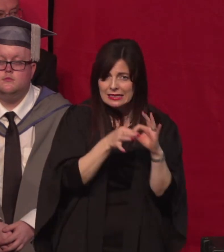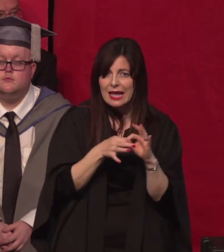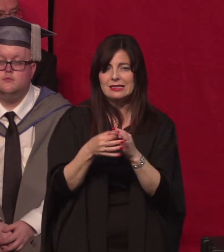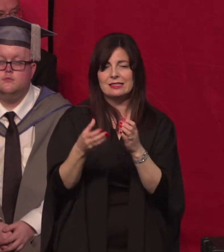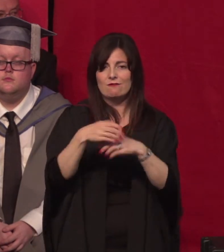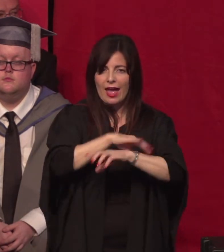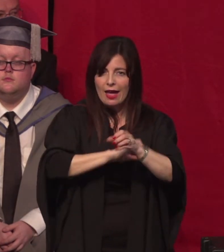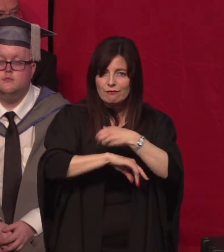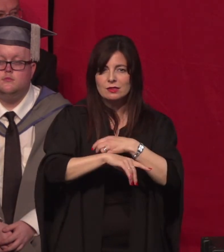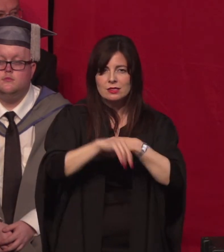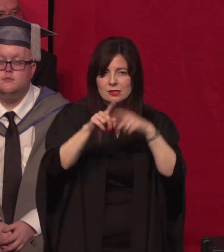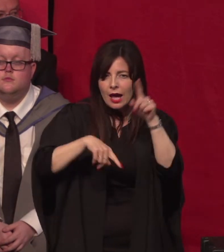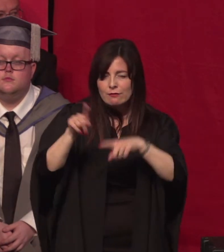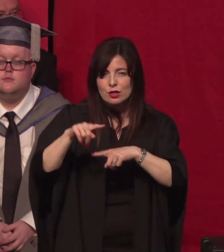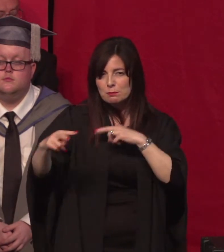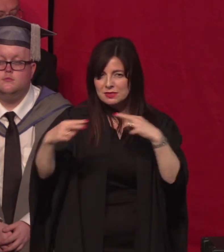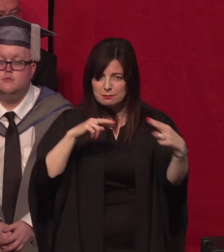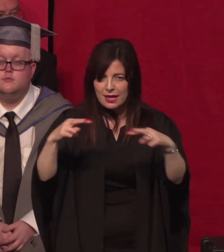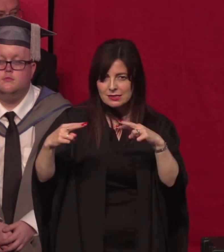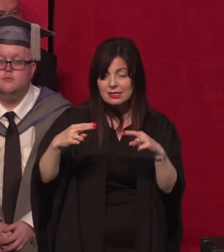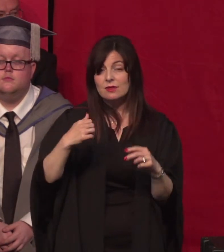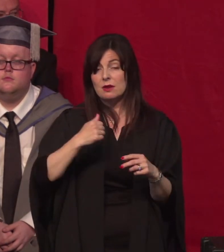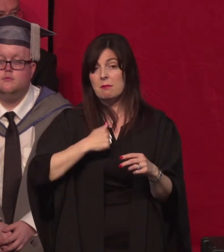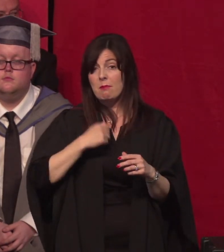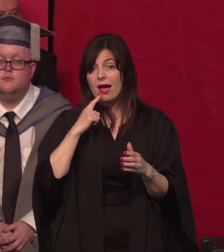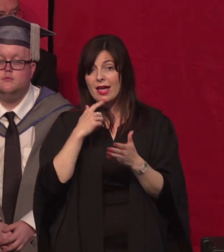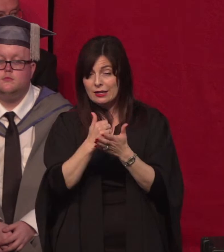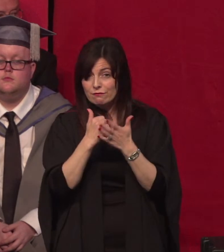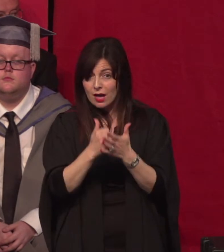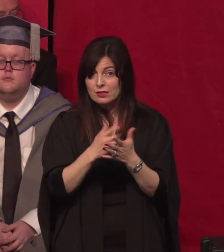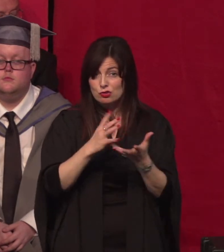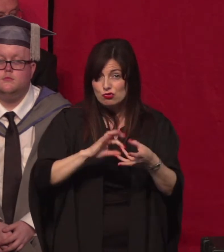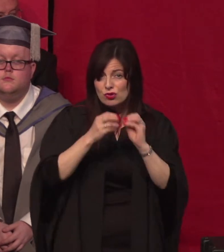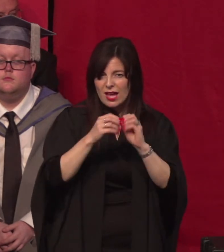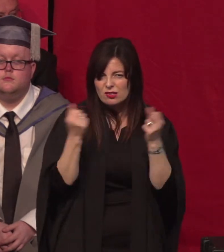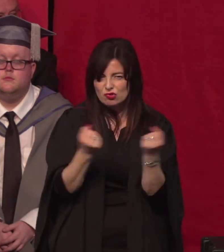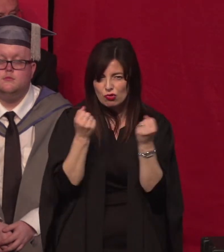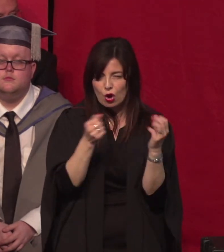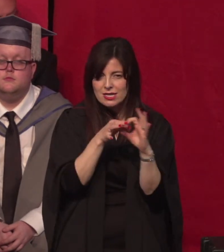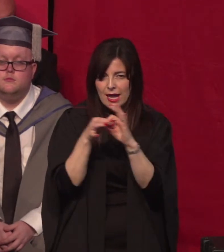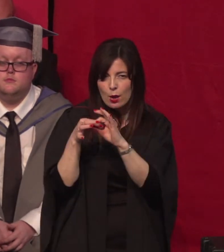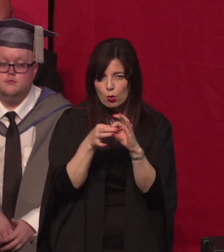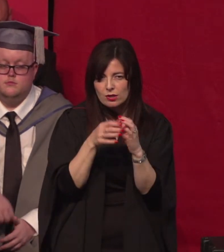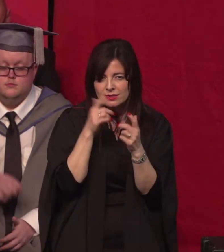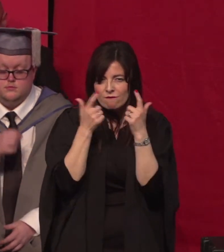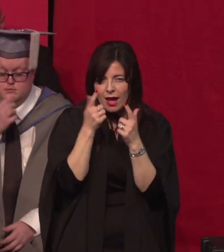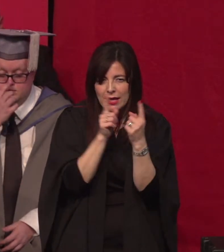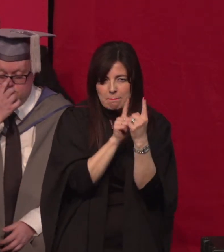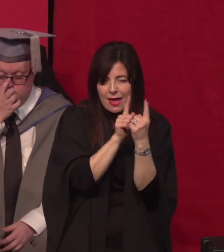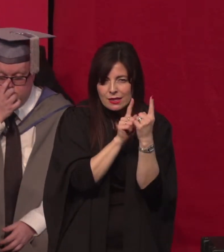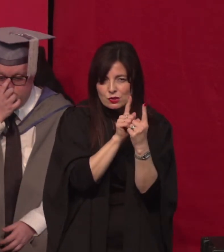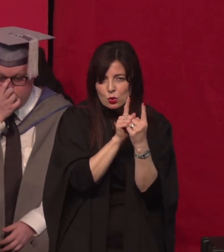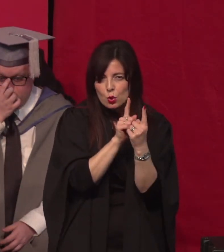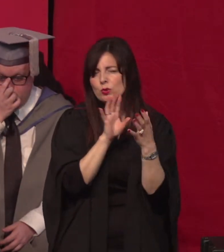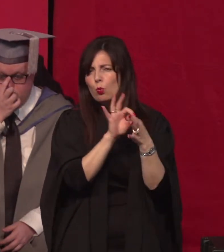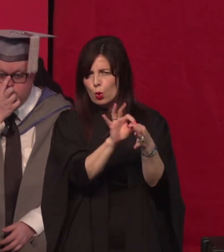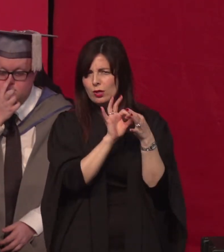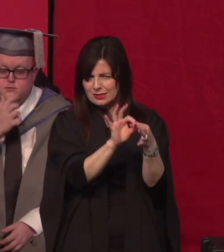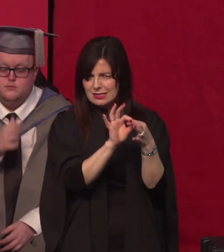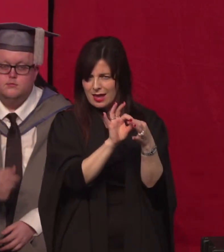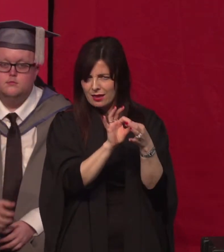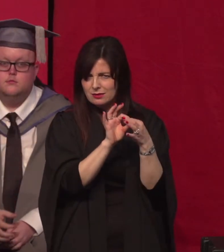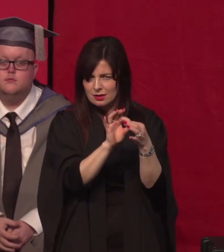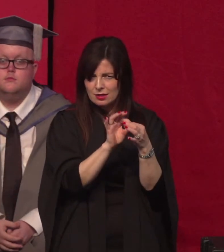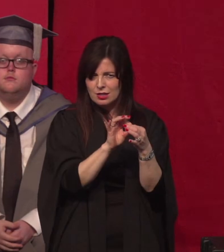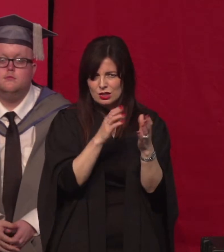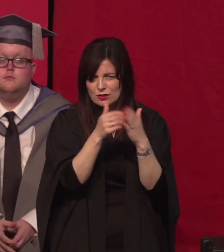diverse perspectives. My advice to you is to build strong networks, seek out your mentors, be ready to work together to tackle